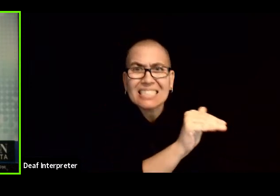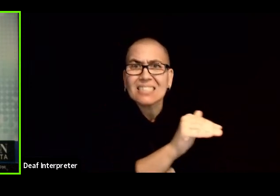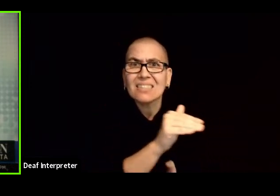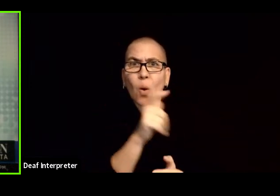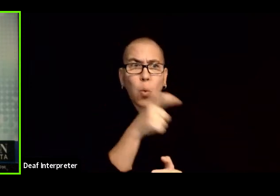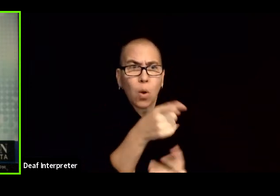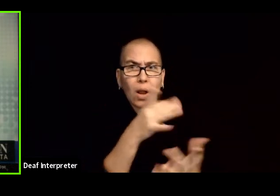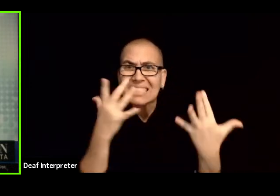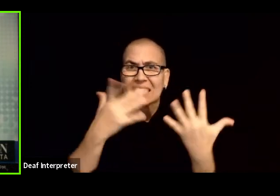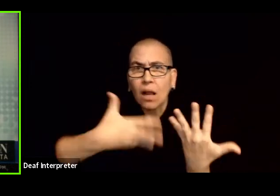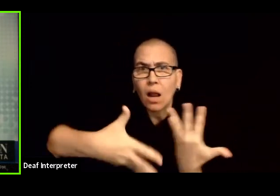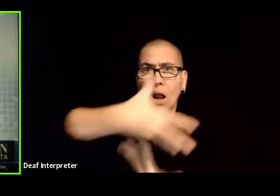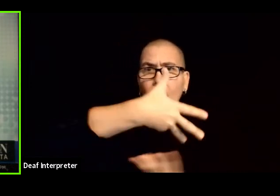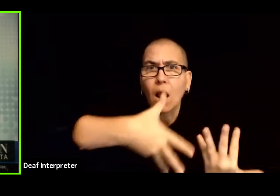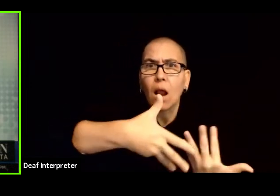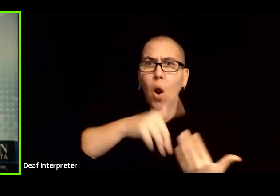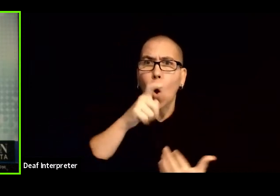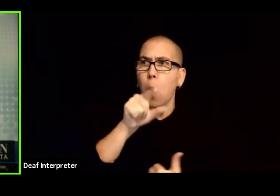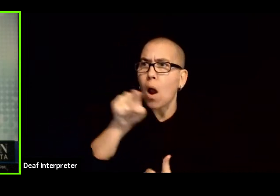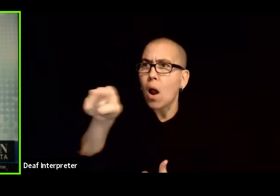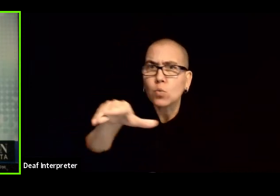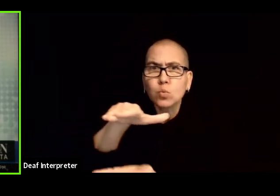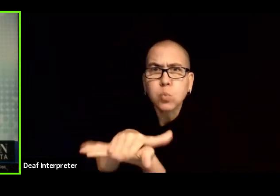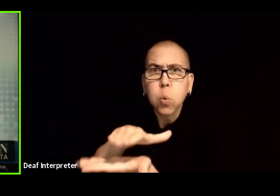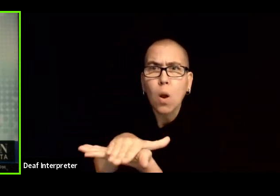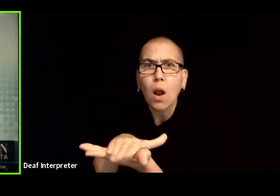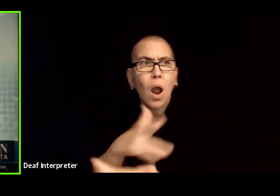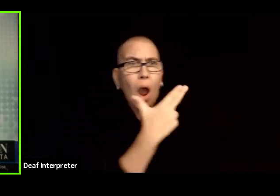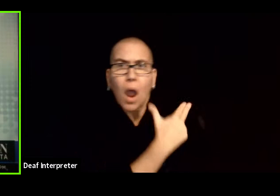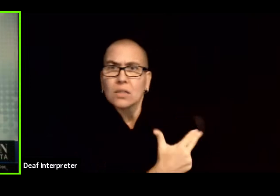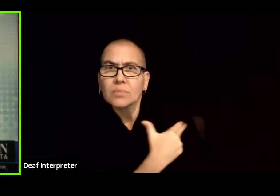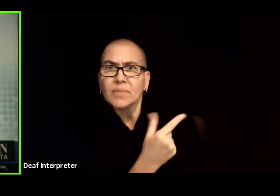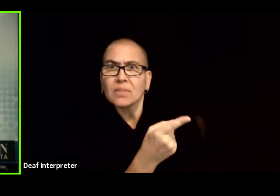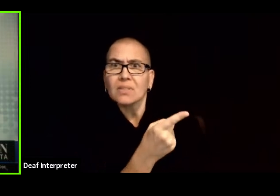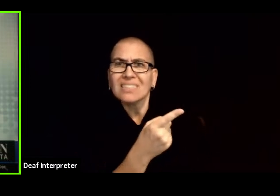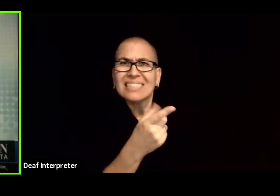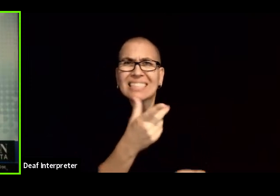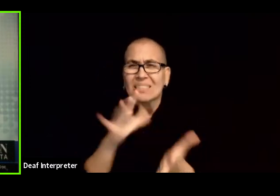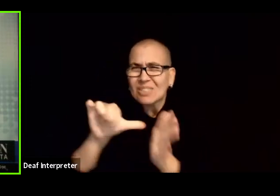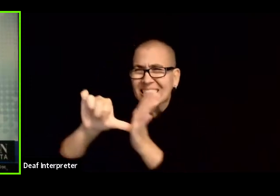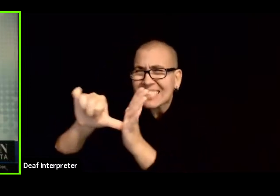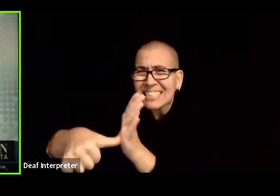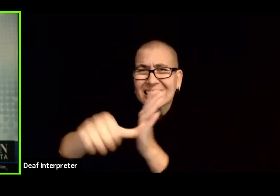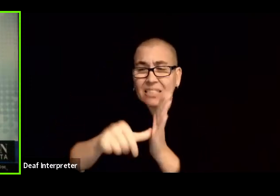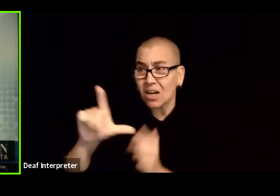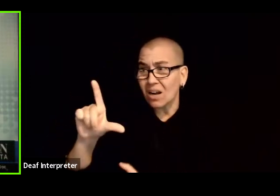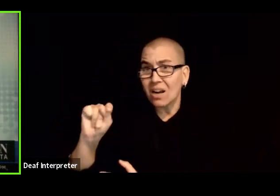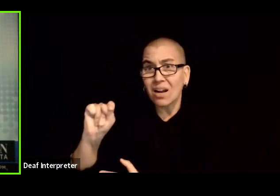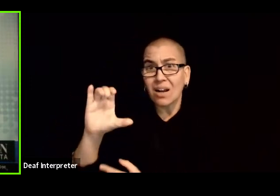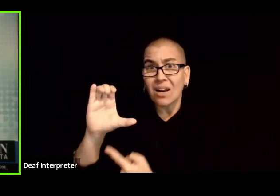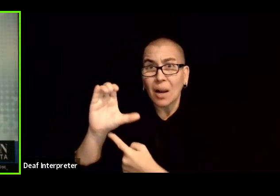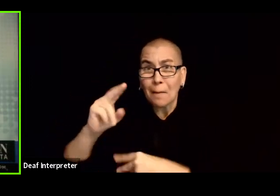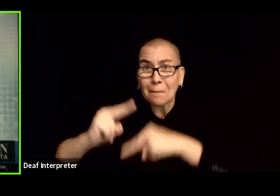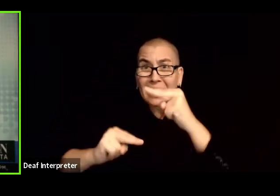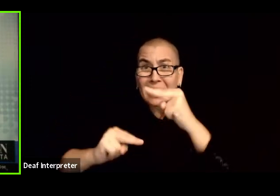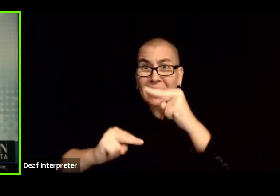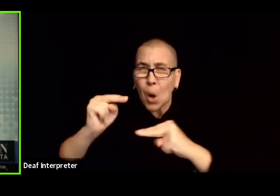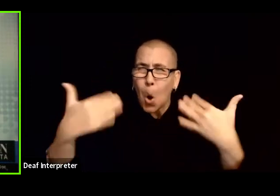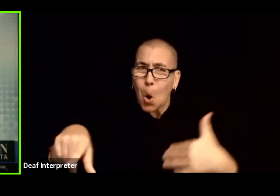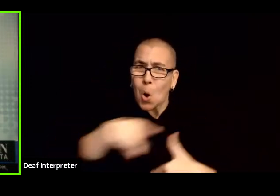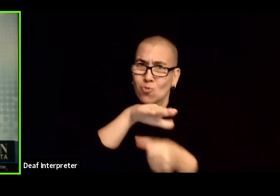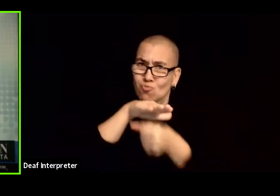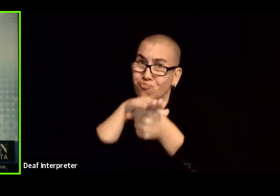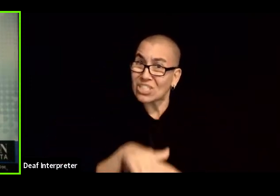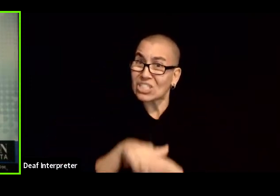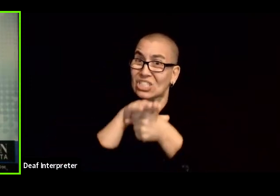particularly long-term care facilities. We're working on an update report for the governor's 5-point plan to help long-term care facilities,